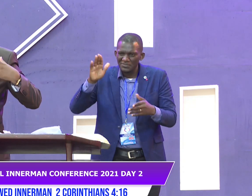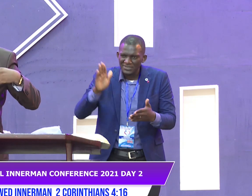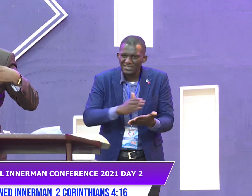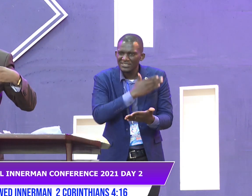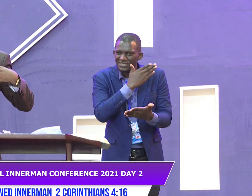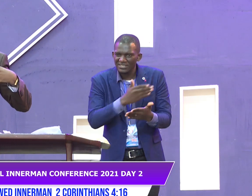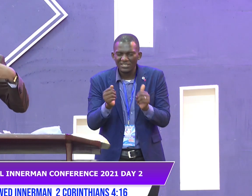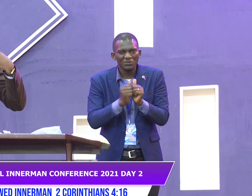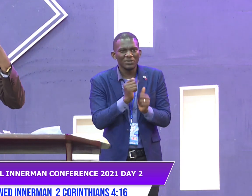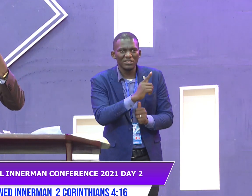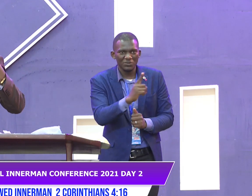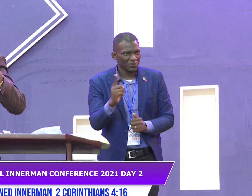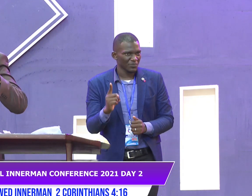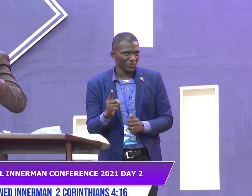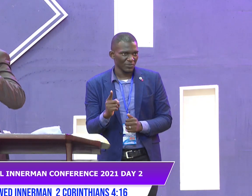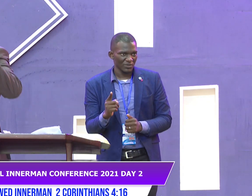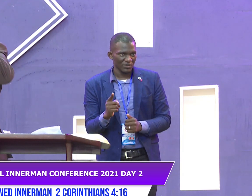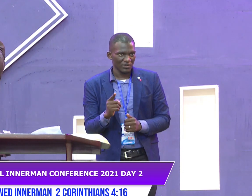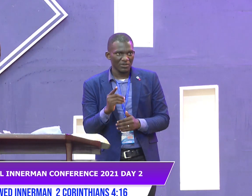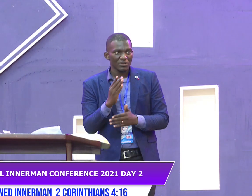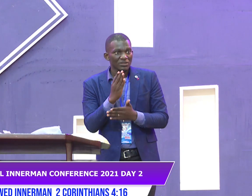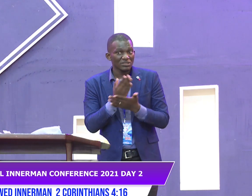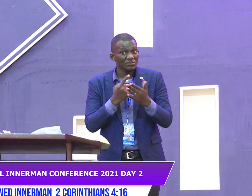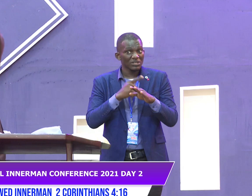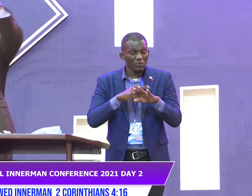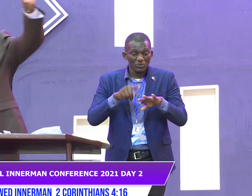in you.